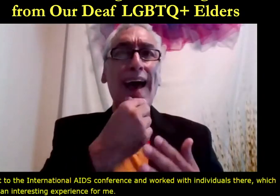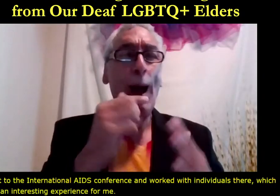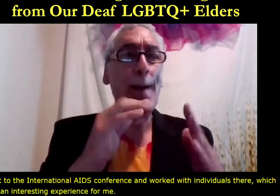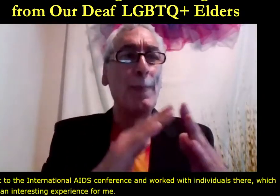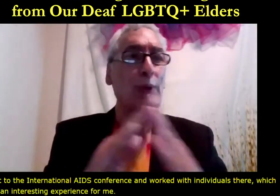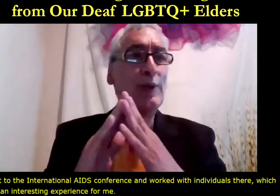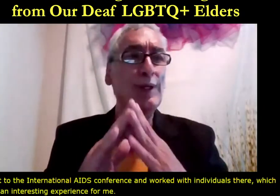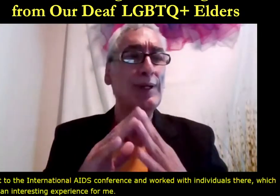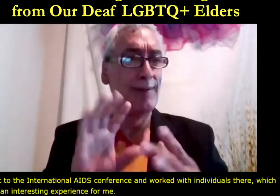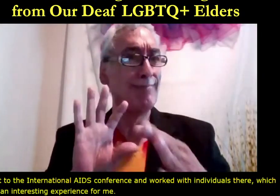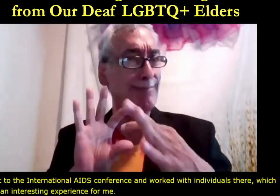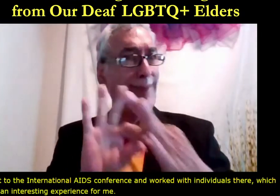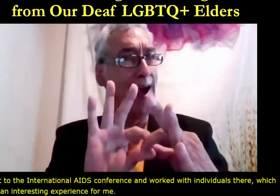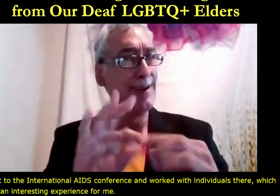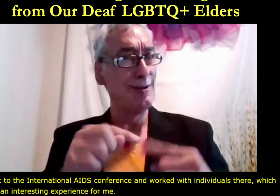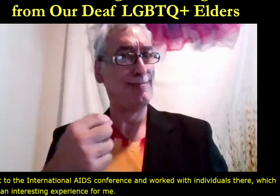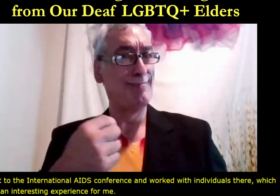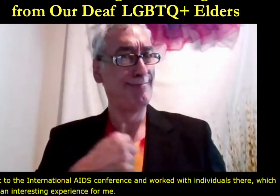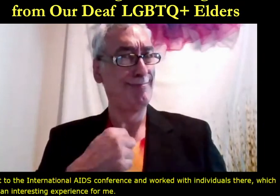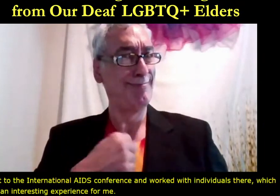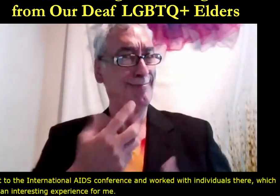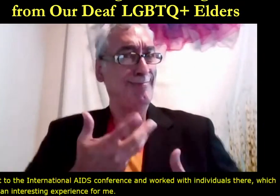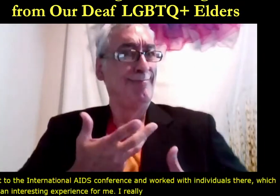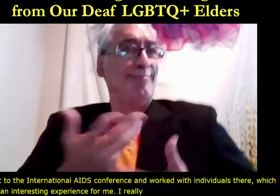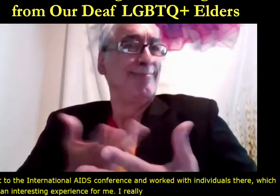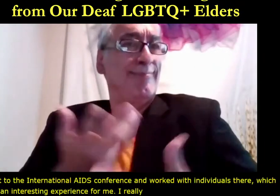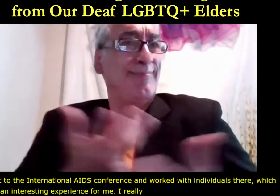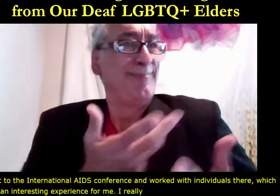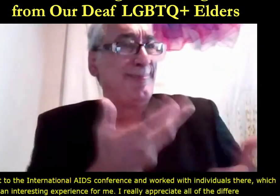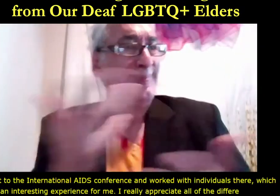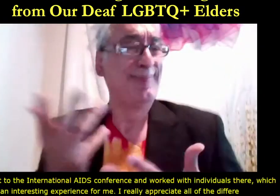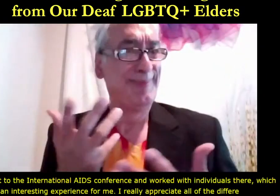have really connected me to the gay community